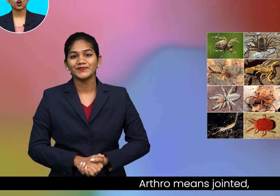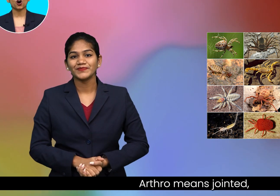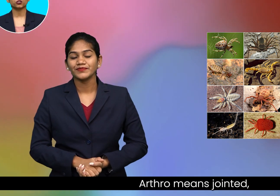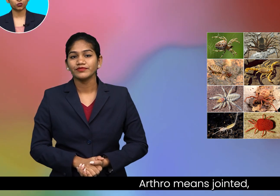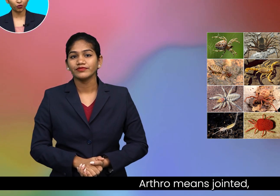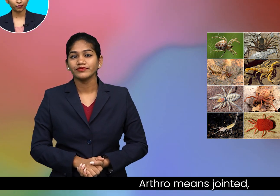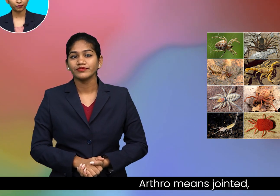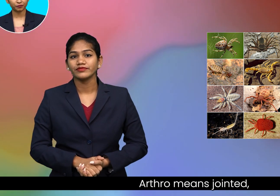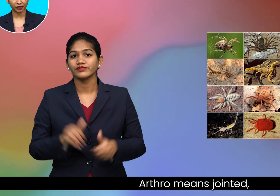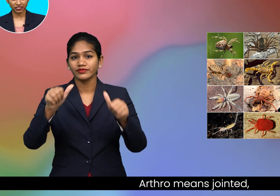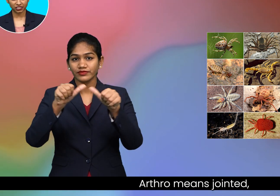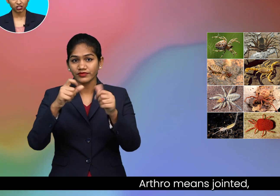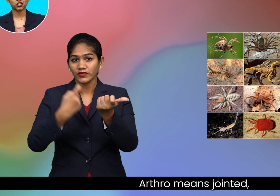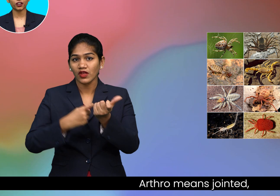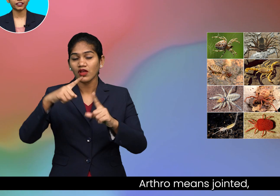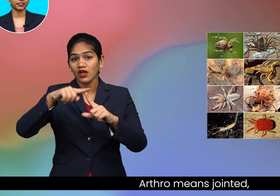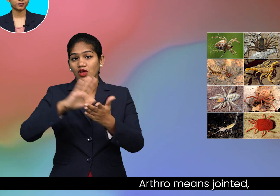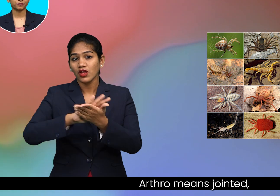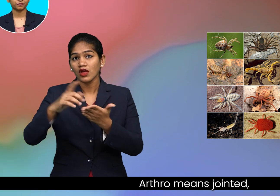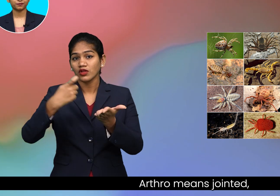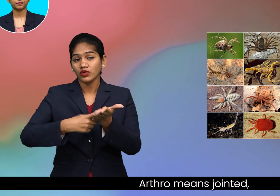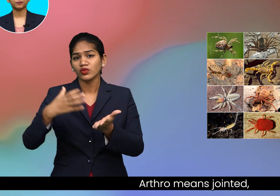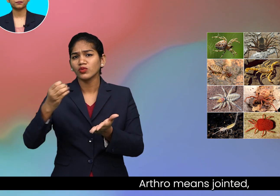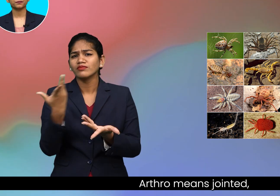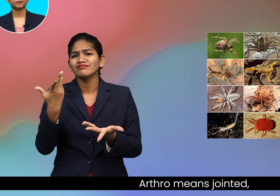Orthro means jointed.